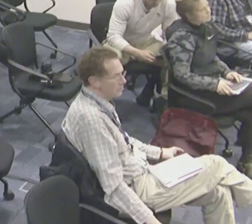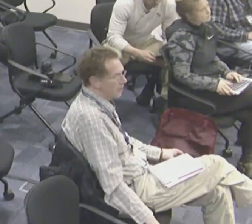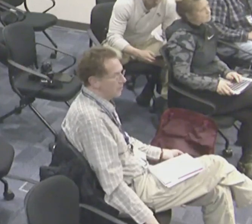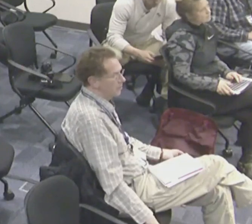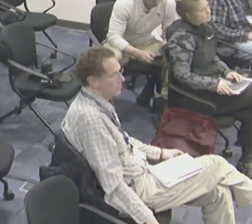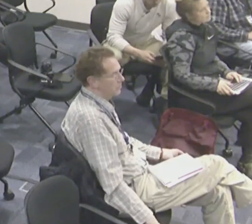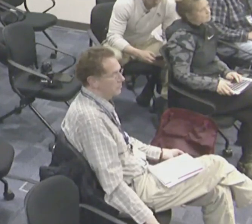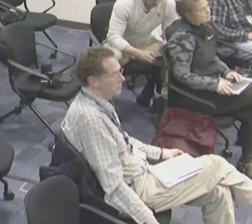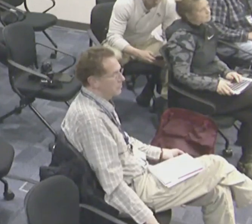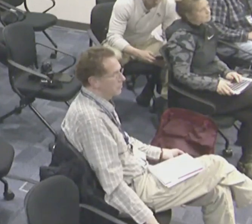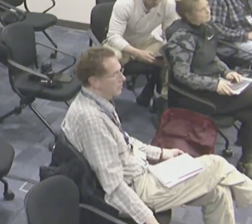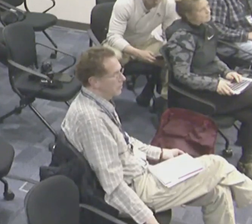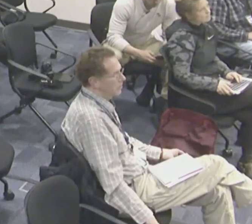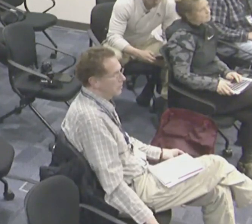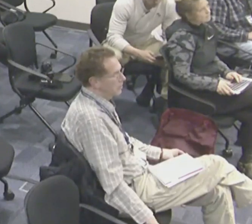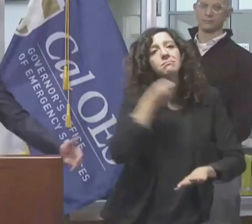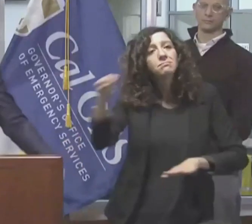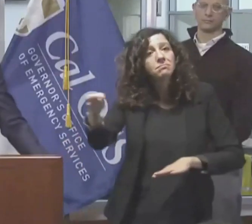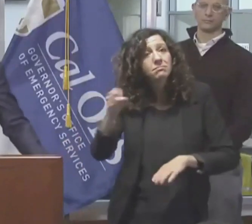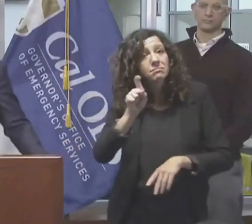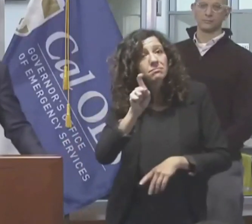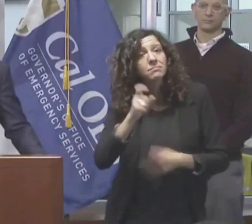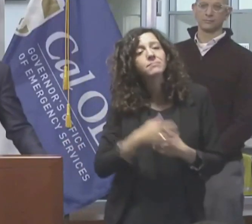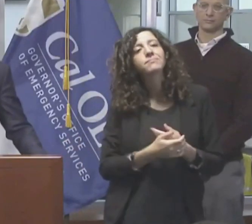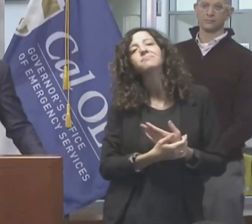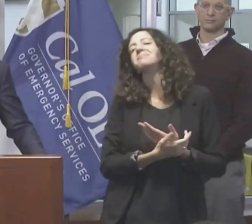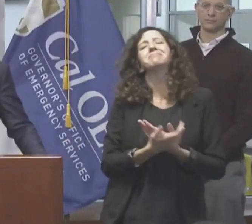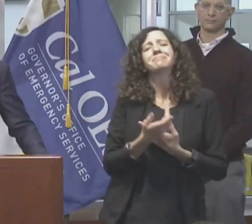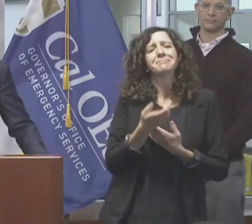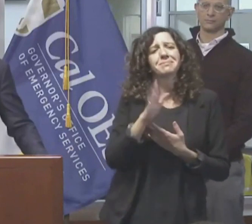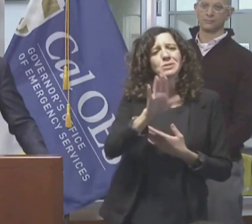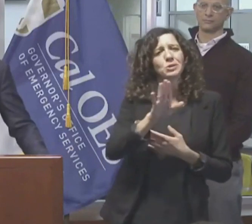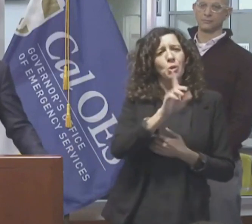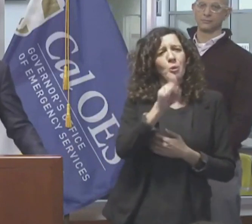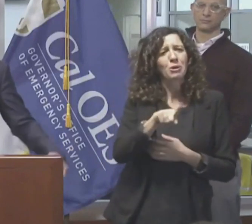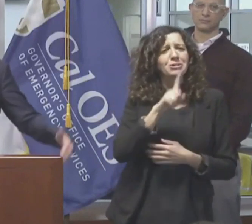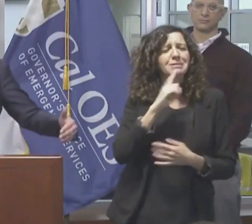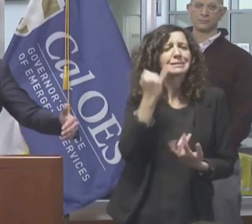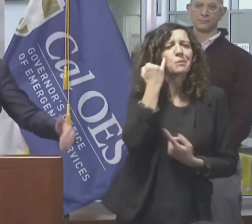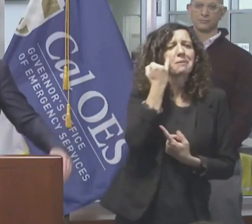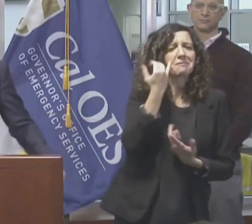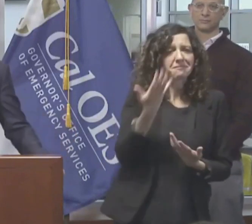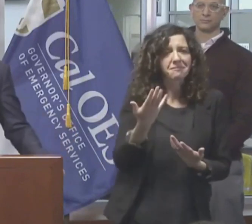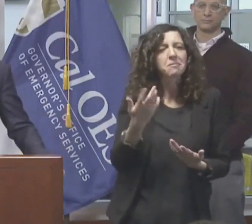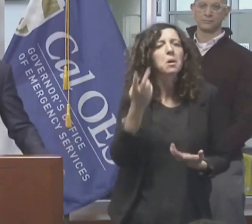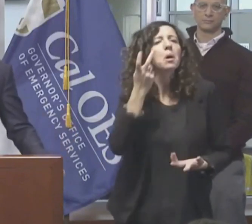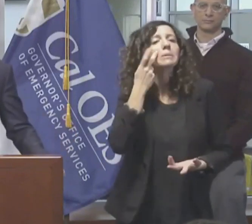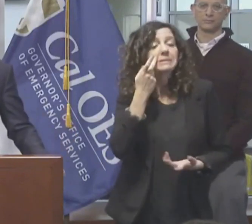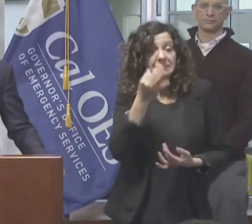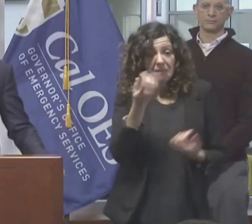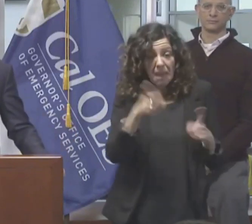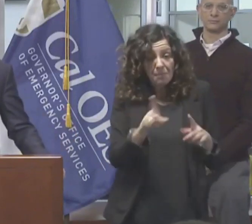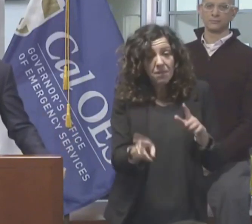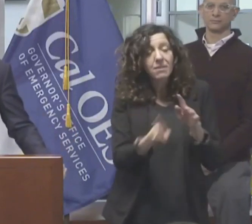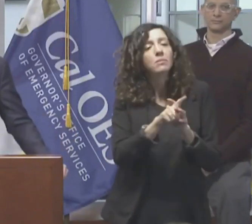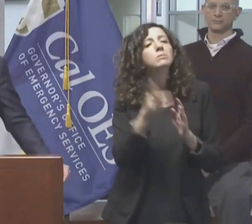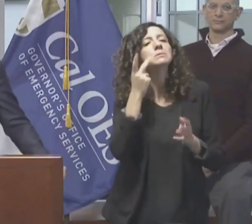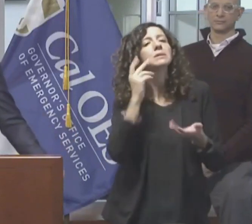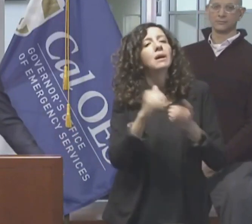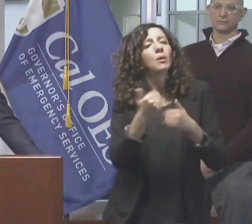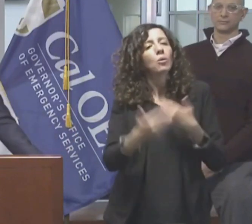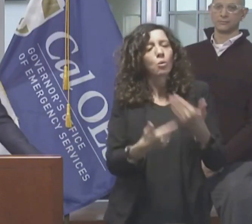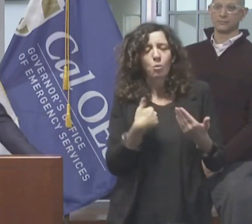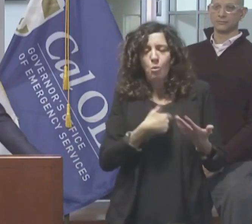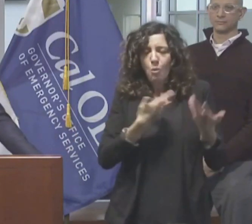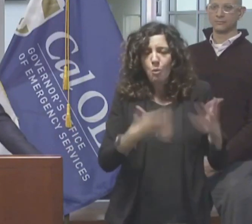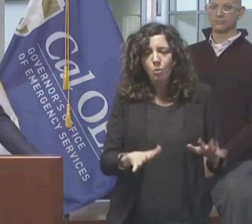state to compel them? All these things are hypotheticals, and we'll meet the moment. And we have the capacity to encourage people off the streets. We have existing rules